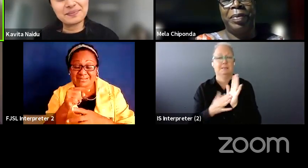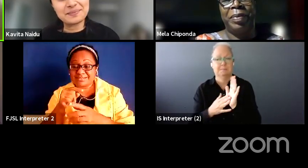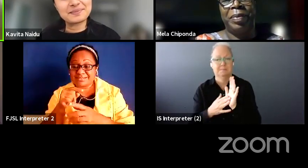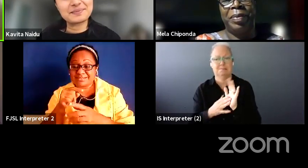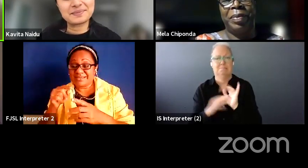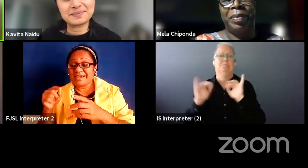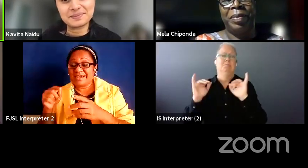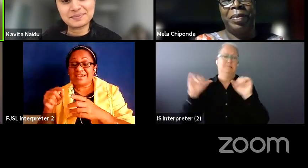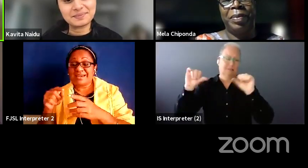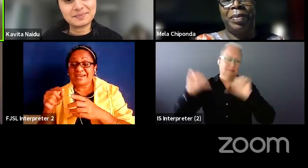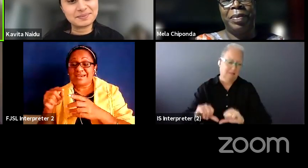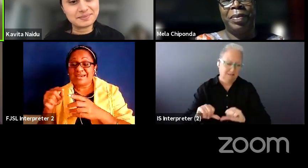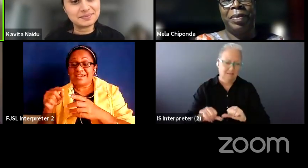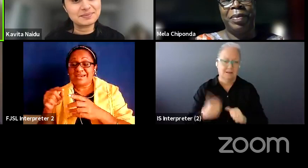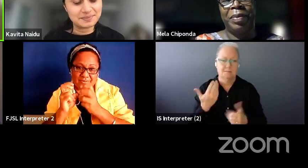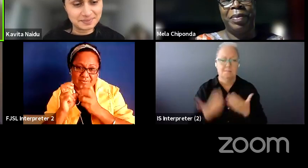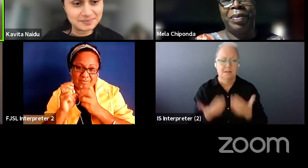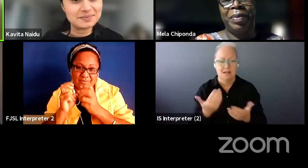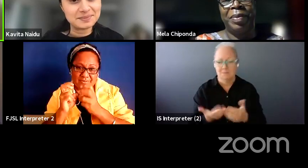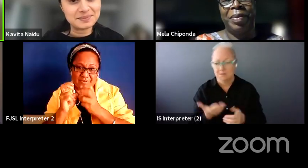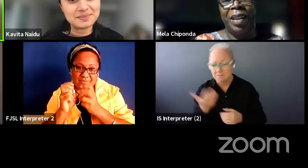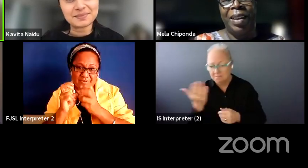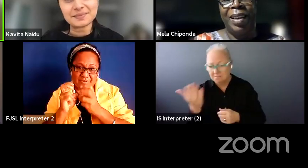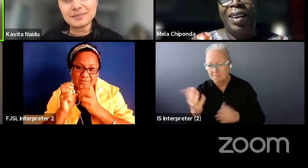then maybe Felogene after.